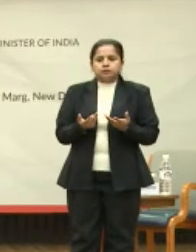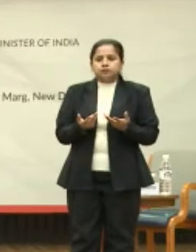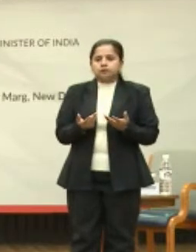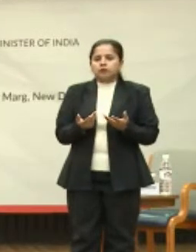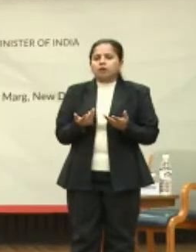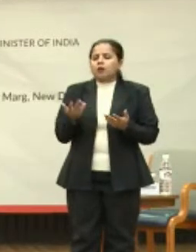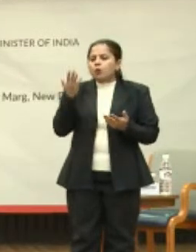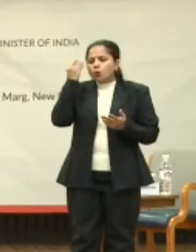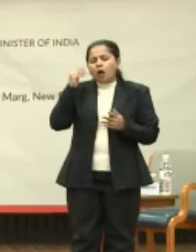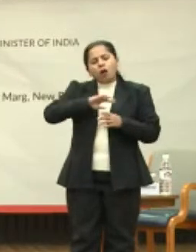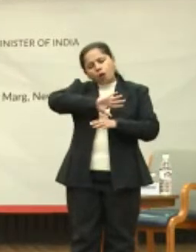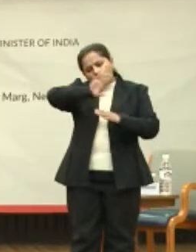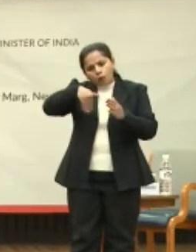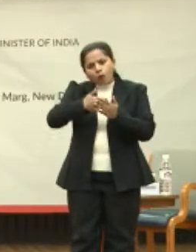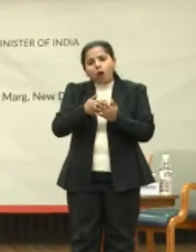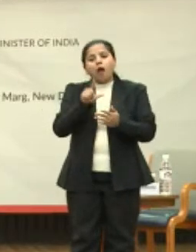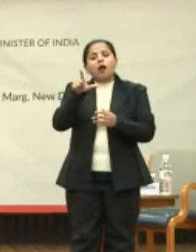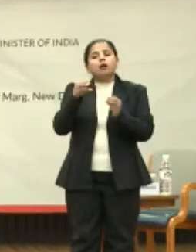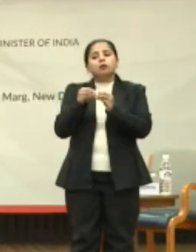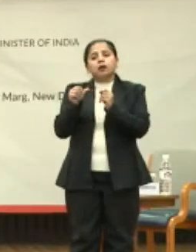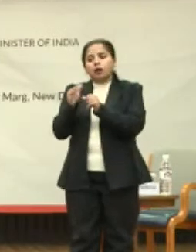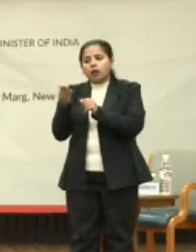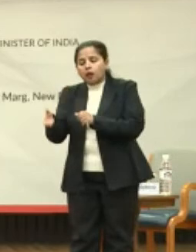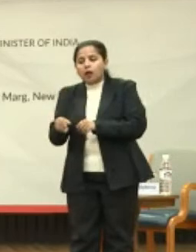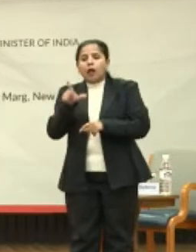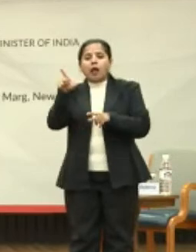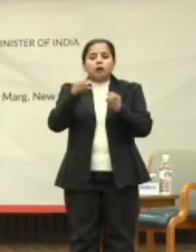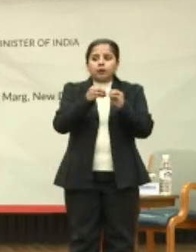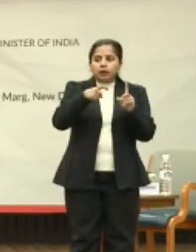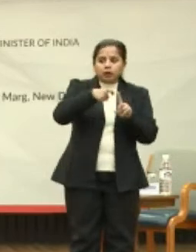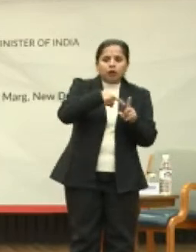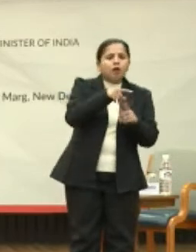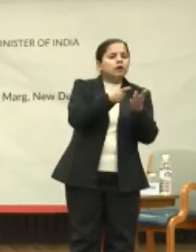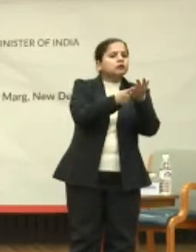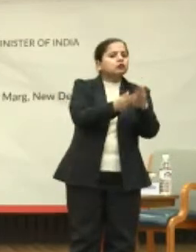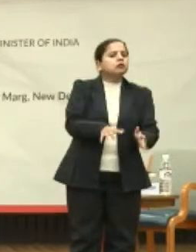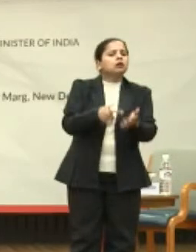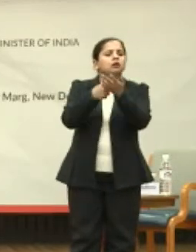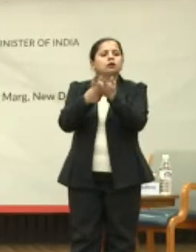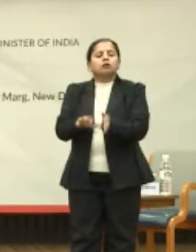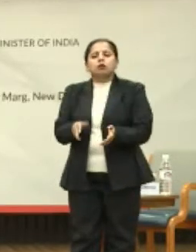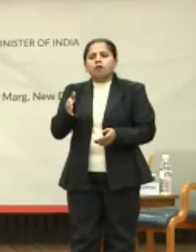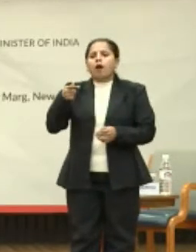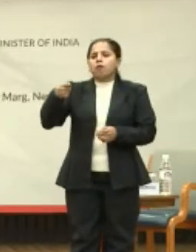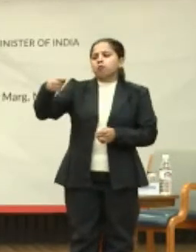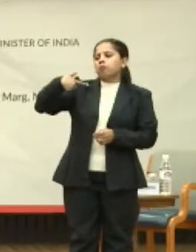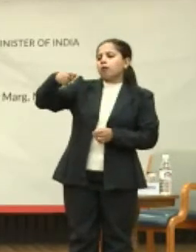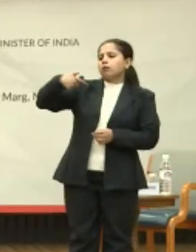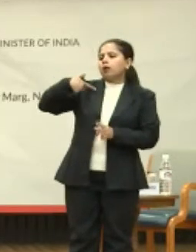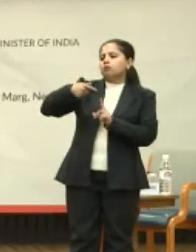Because all the existing LBAs and the LBKs had retired and were drawing pensions.